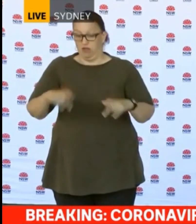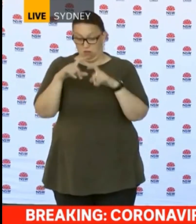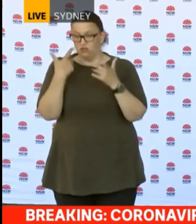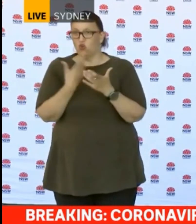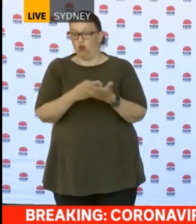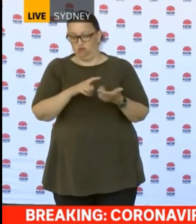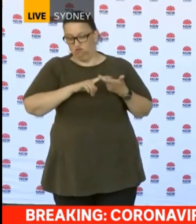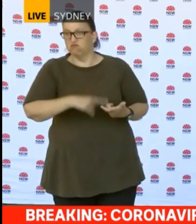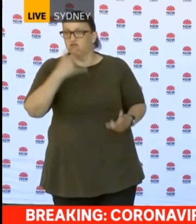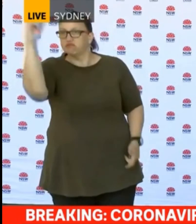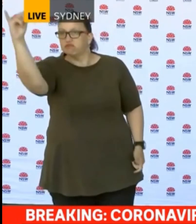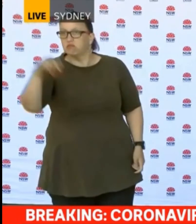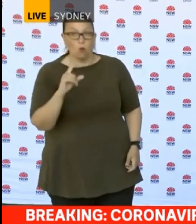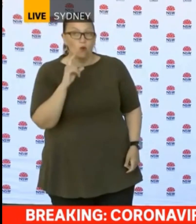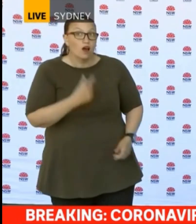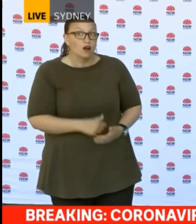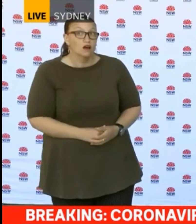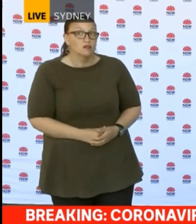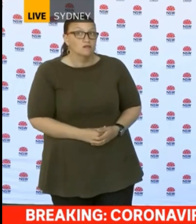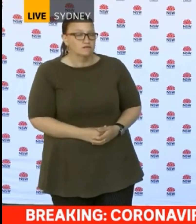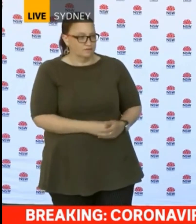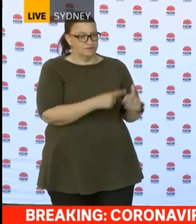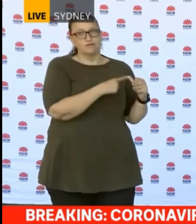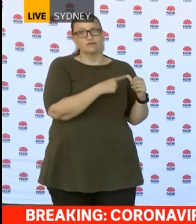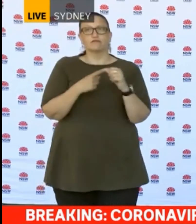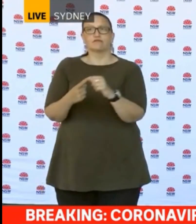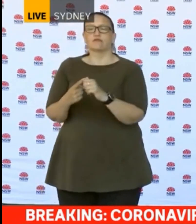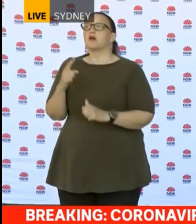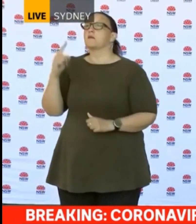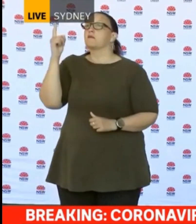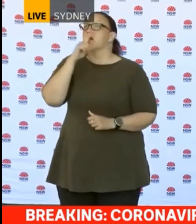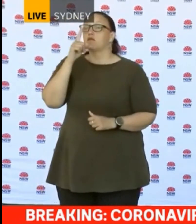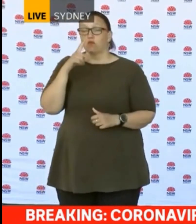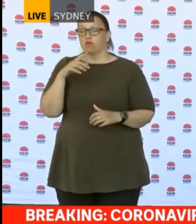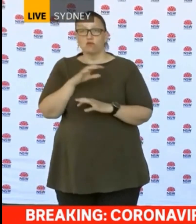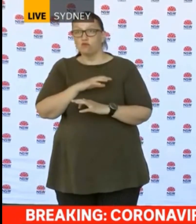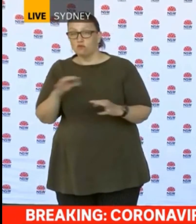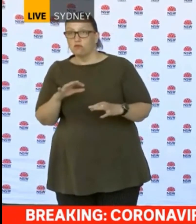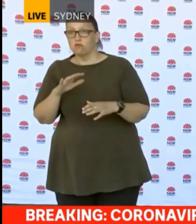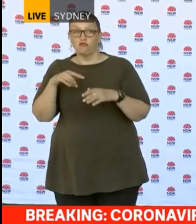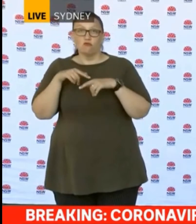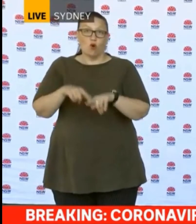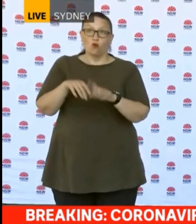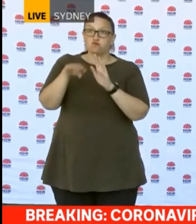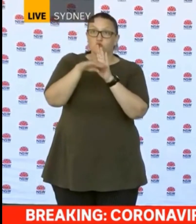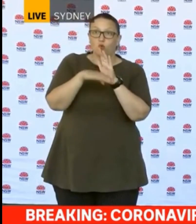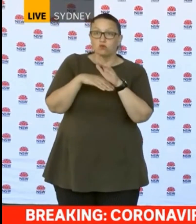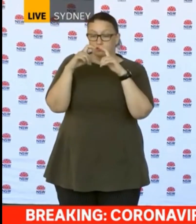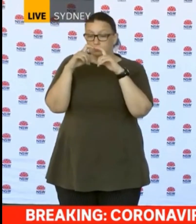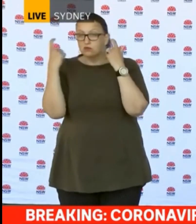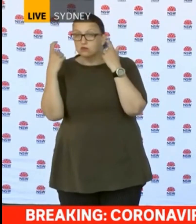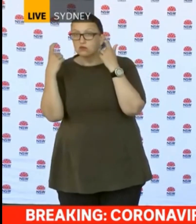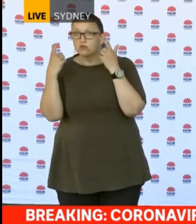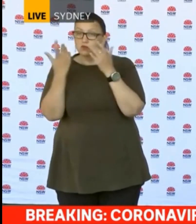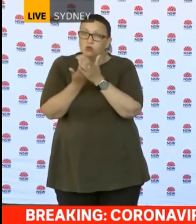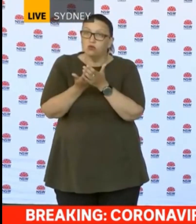don't have people respecting the health advice, it does create a higher risk of the virus transmitting, and none of us want to see that. And we just ask